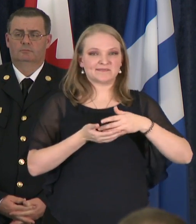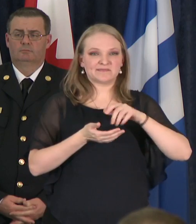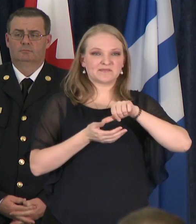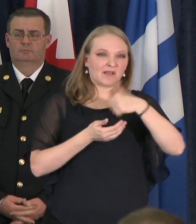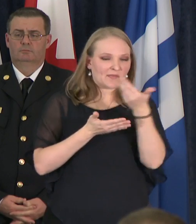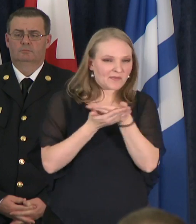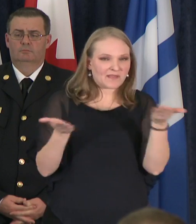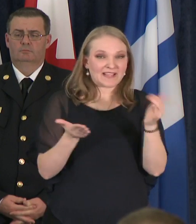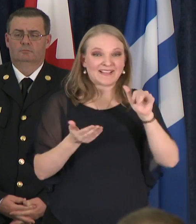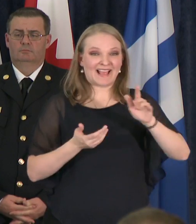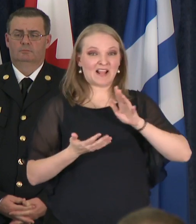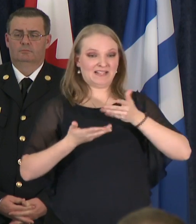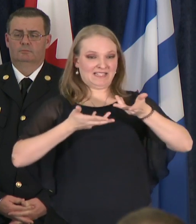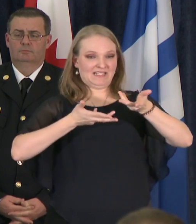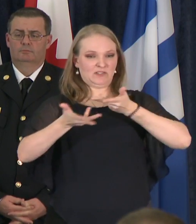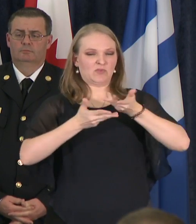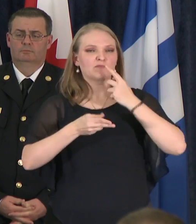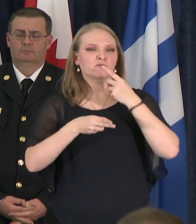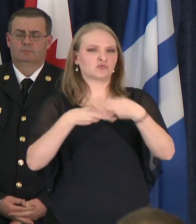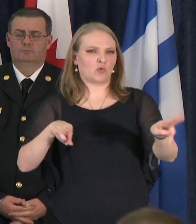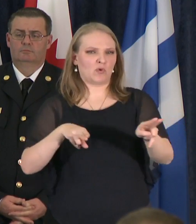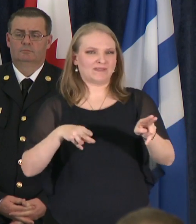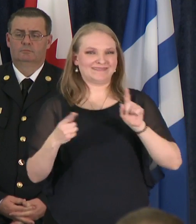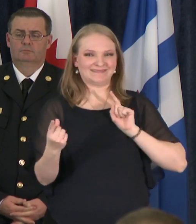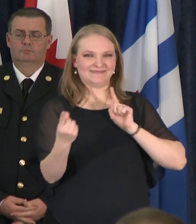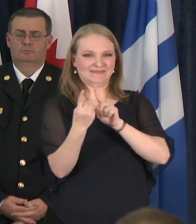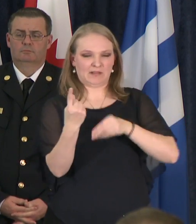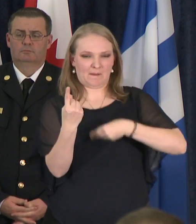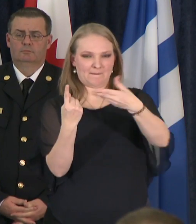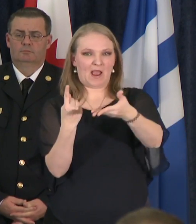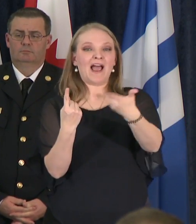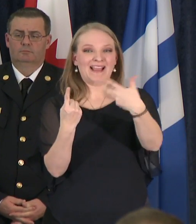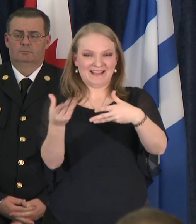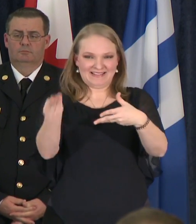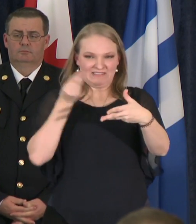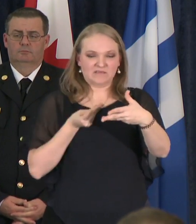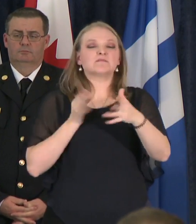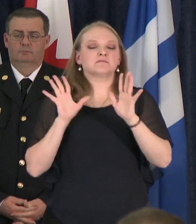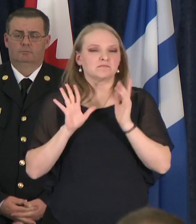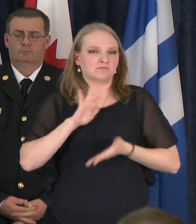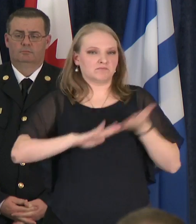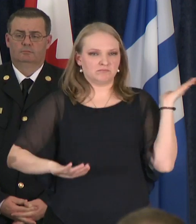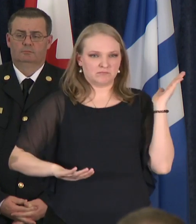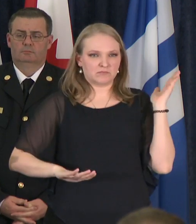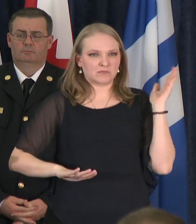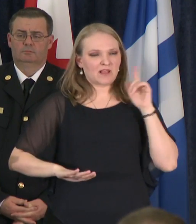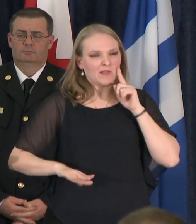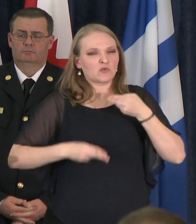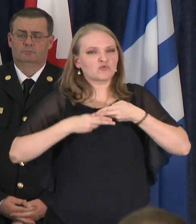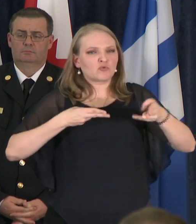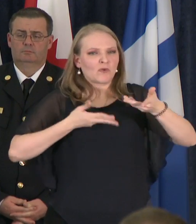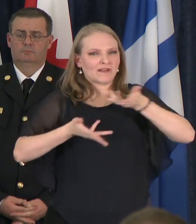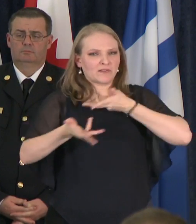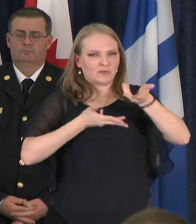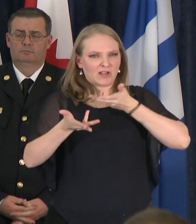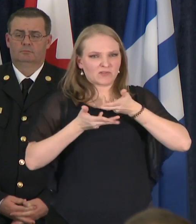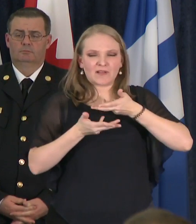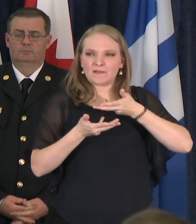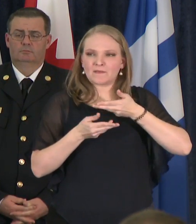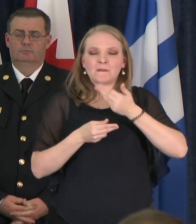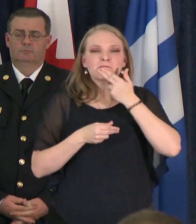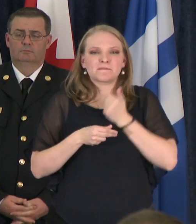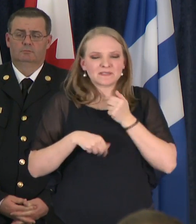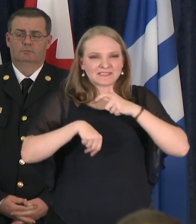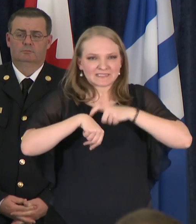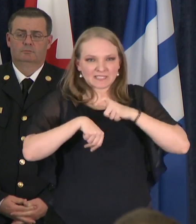short-lived interactions. So with the combination of maximizing social distancing, minimizing time, staying home